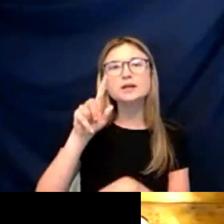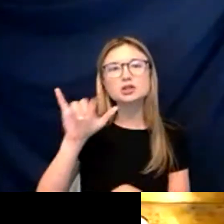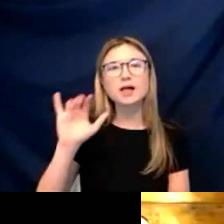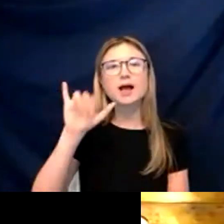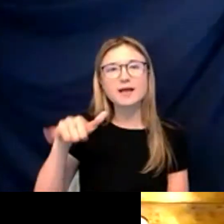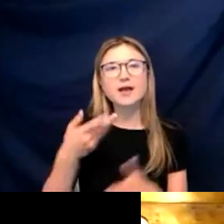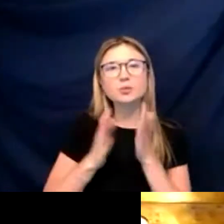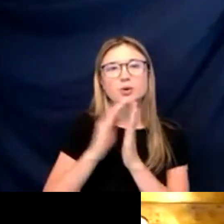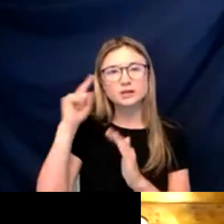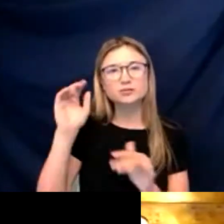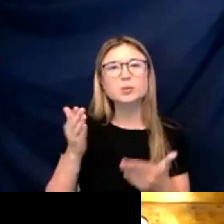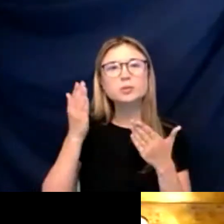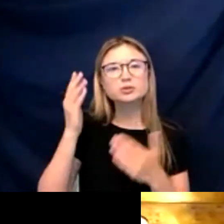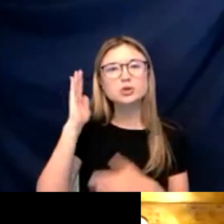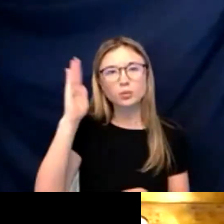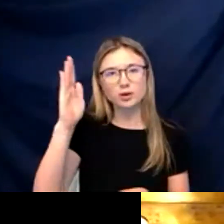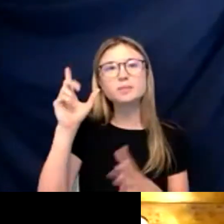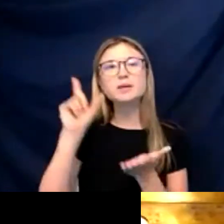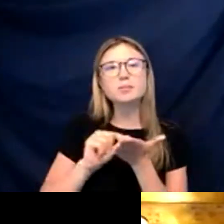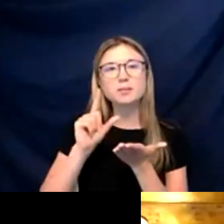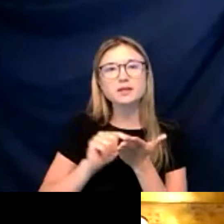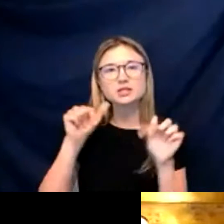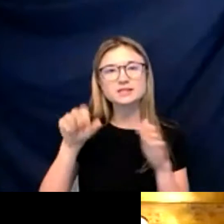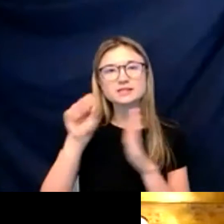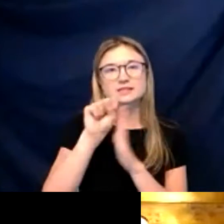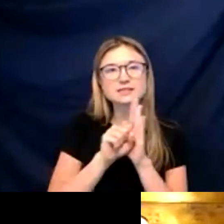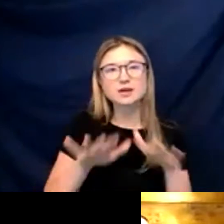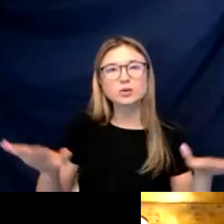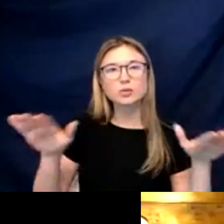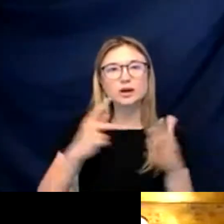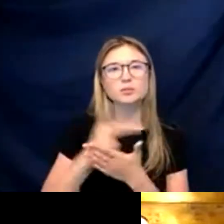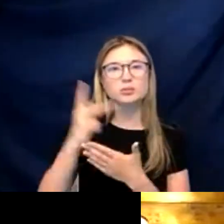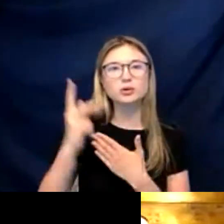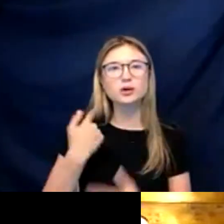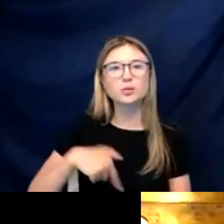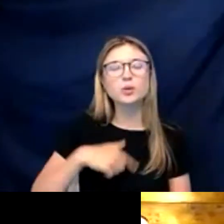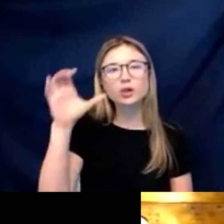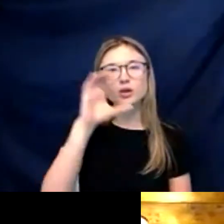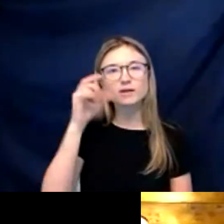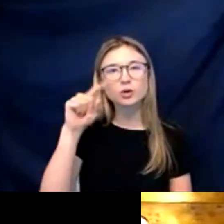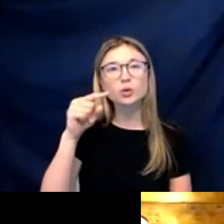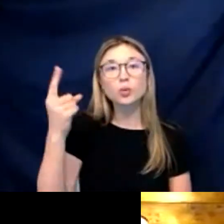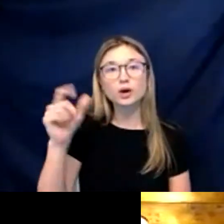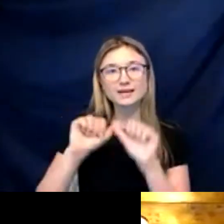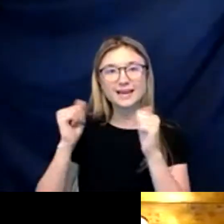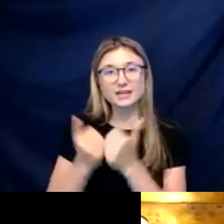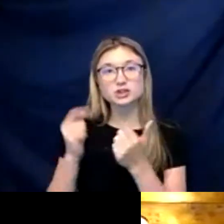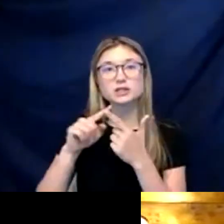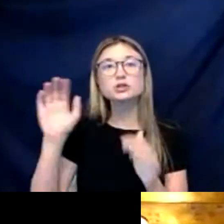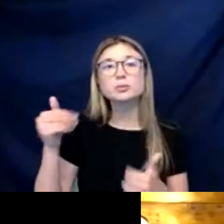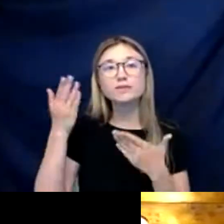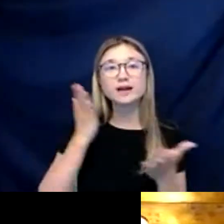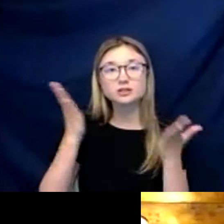published. It is a statewide program, and we are looking for one agency to be able to provide the services for a